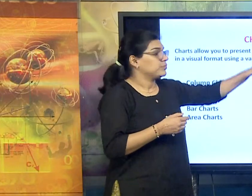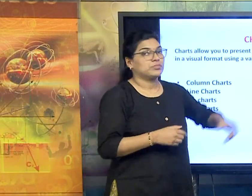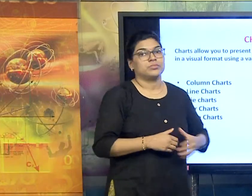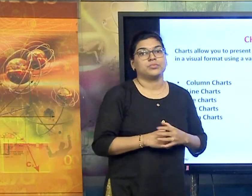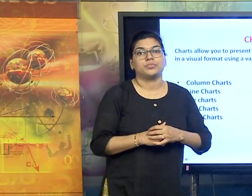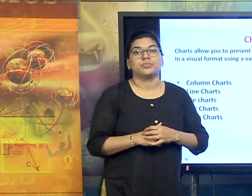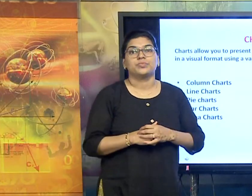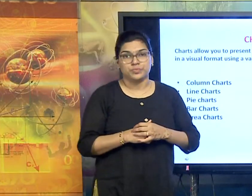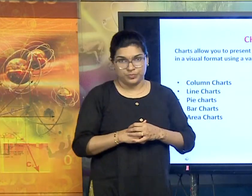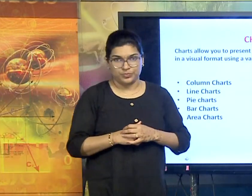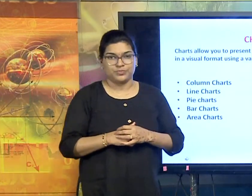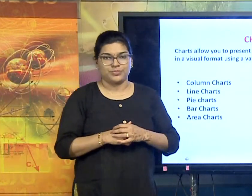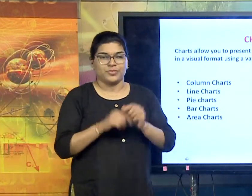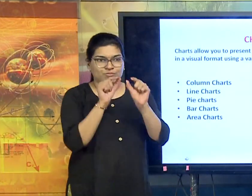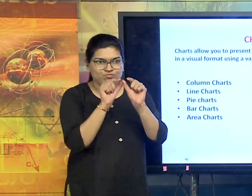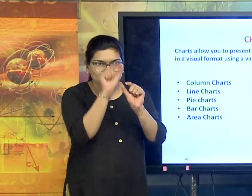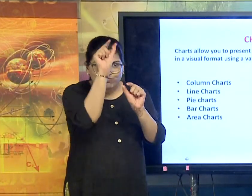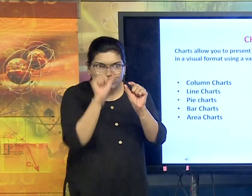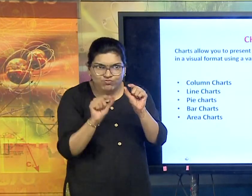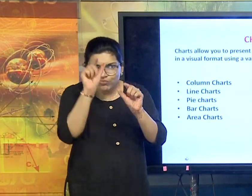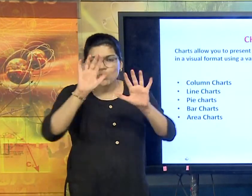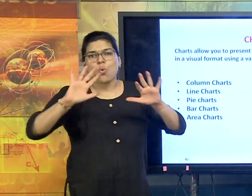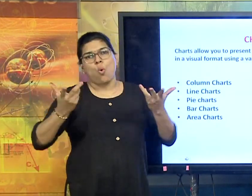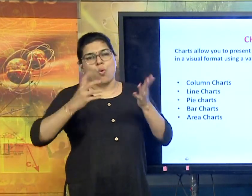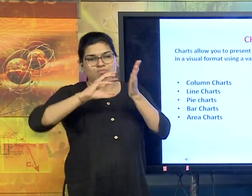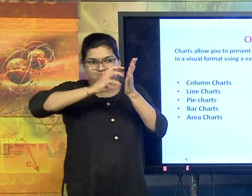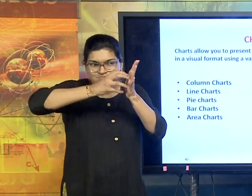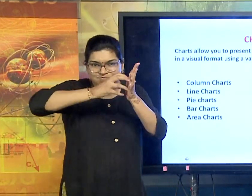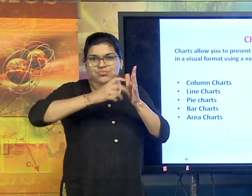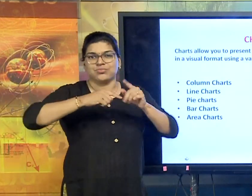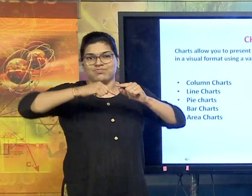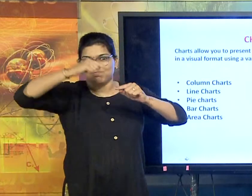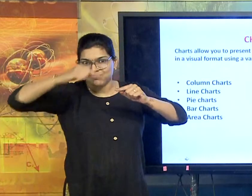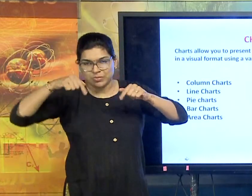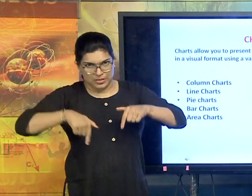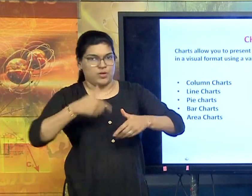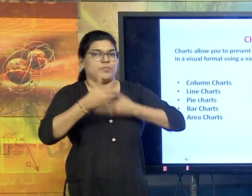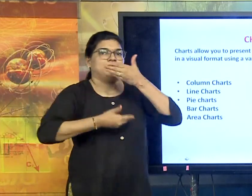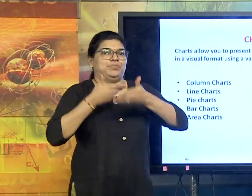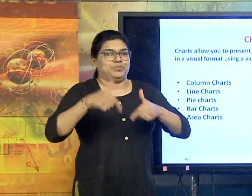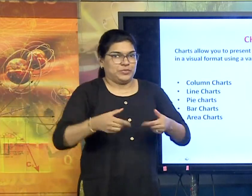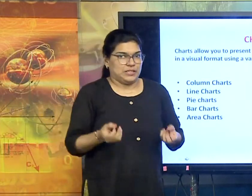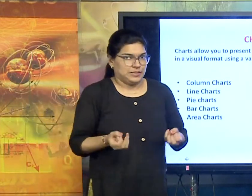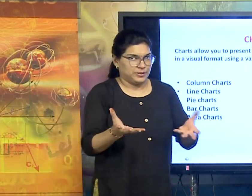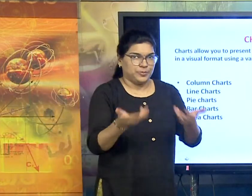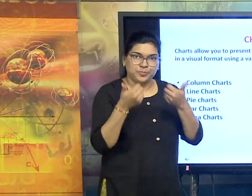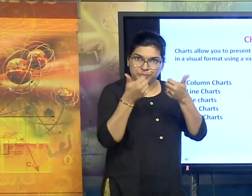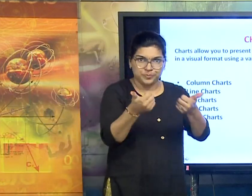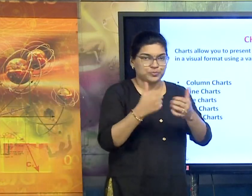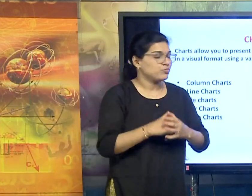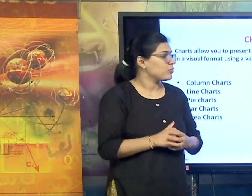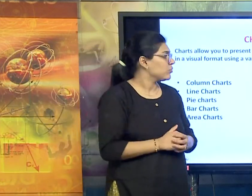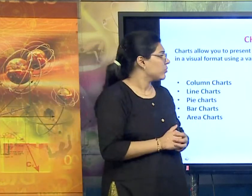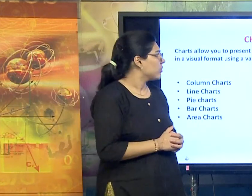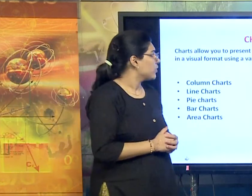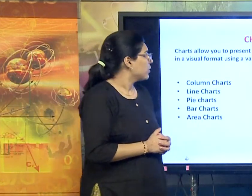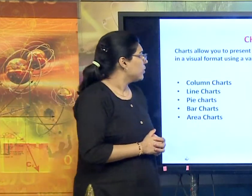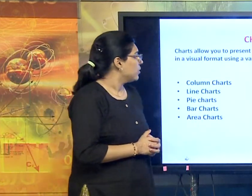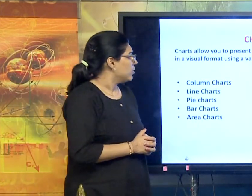Now from here onwards we will be talking about charts. As you know, there are different kinds of charts